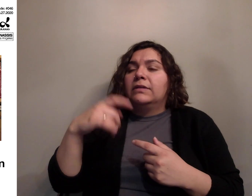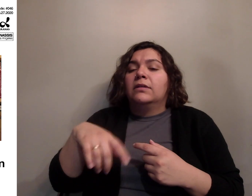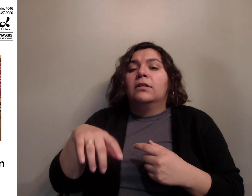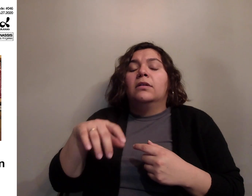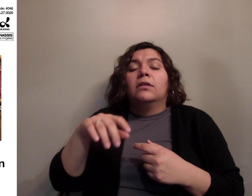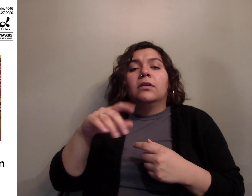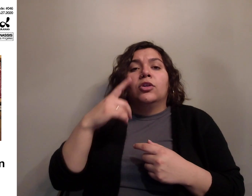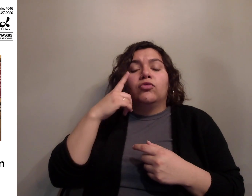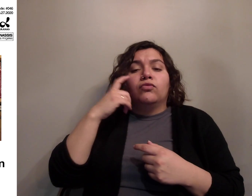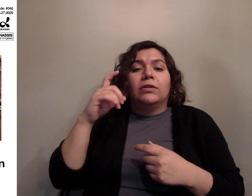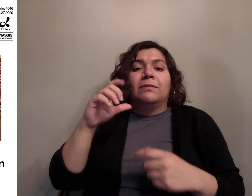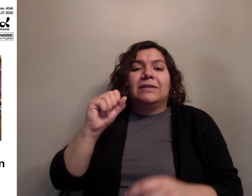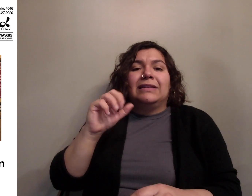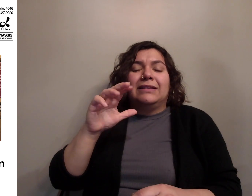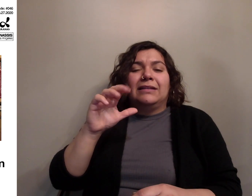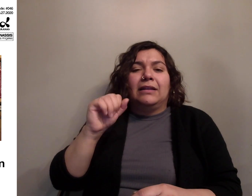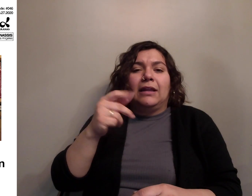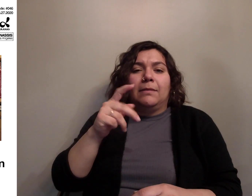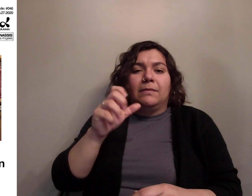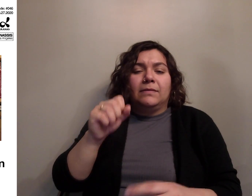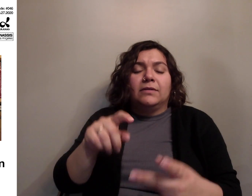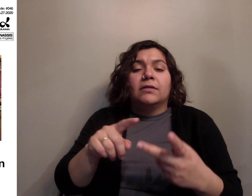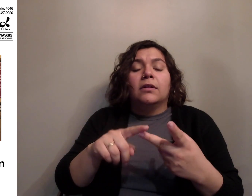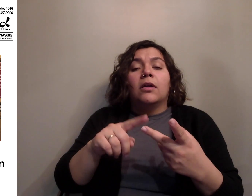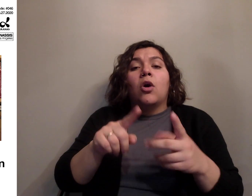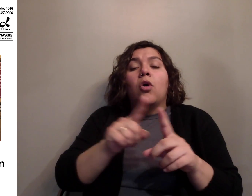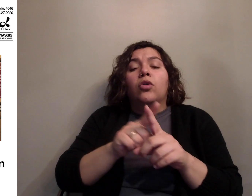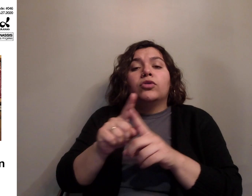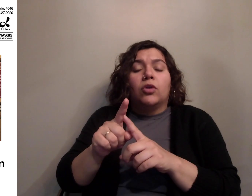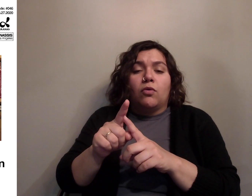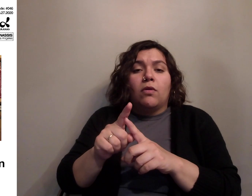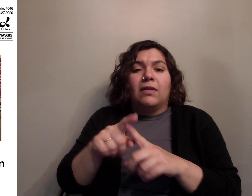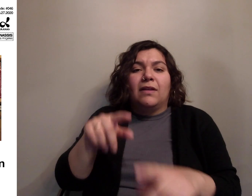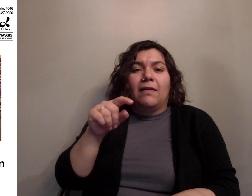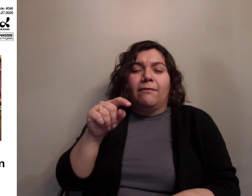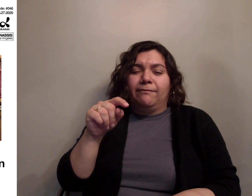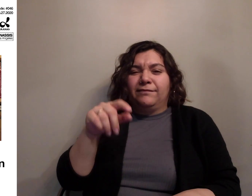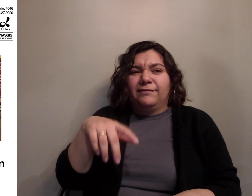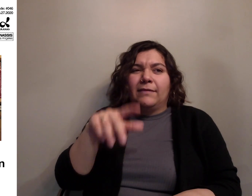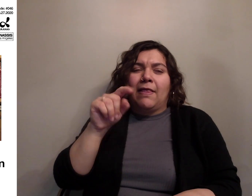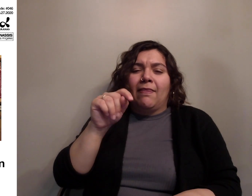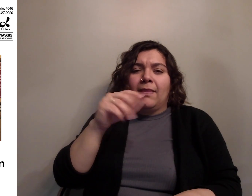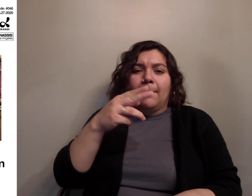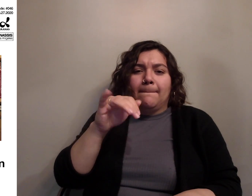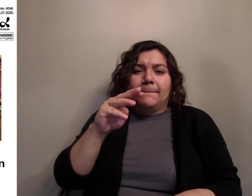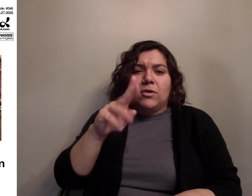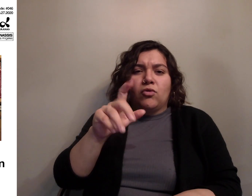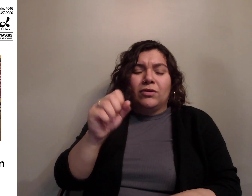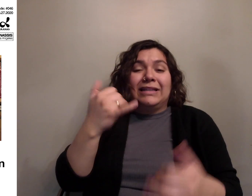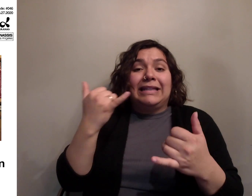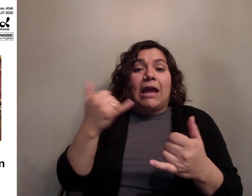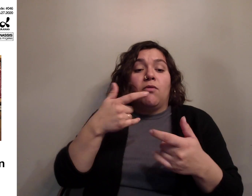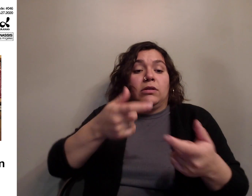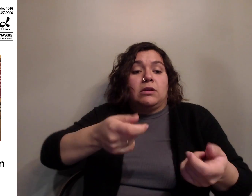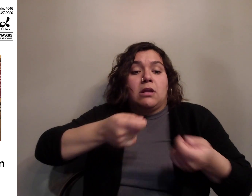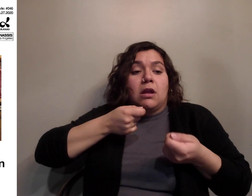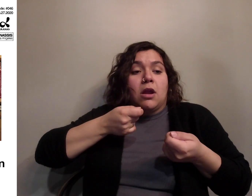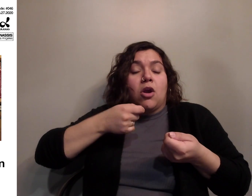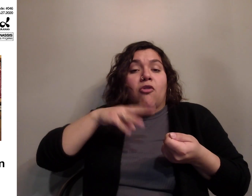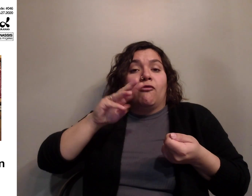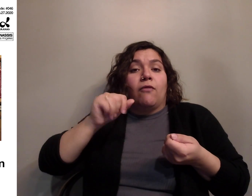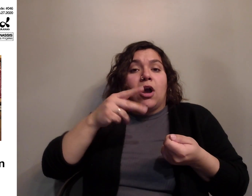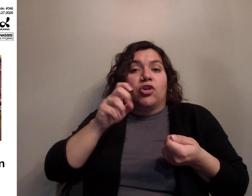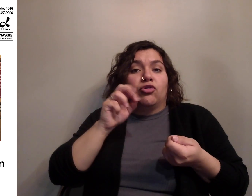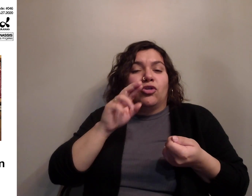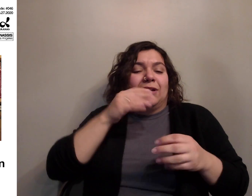these dream states and forests of symbols, he is pulling Wagner into